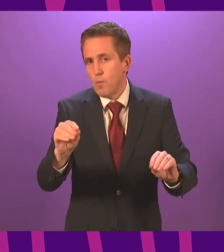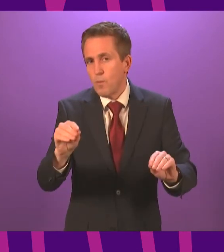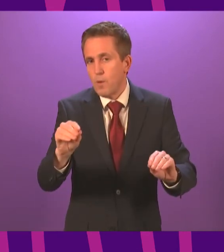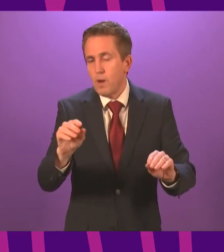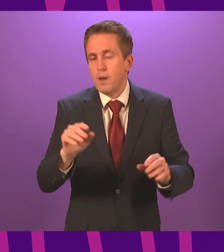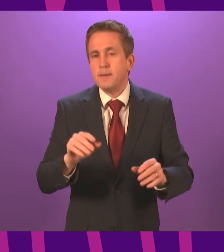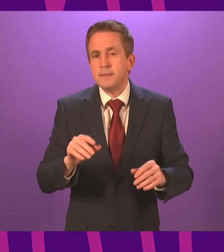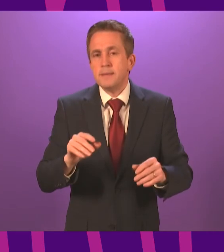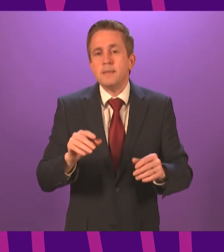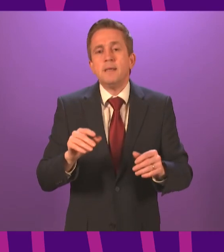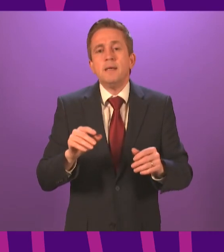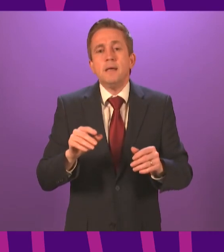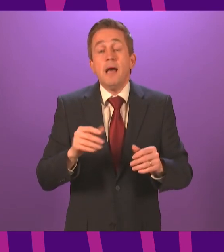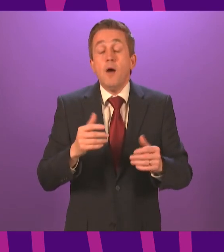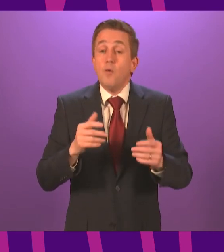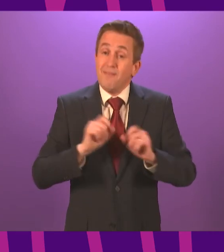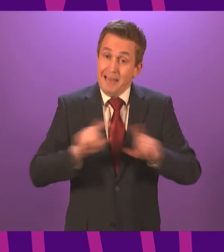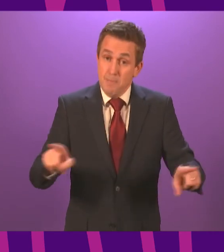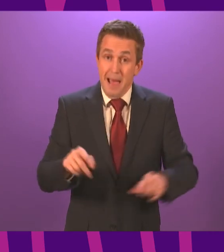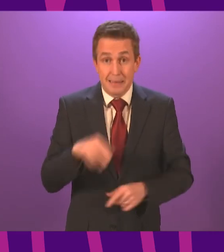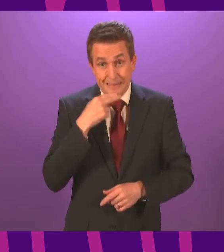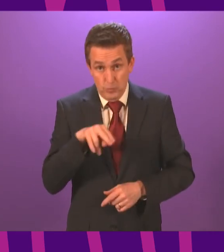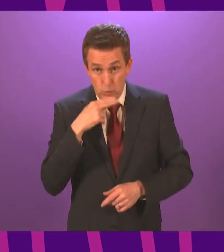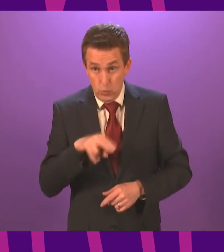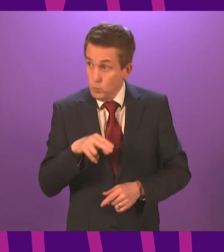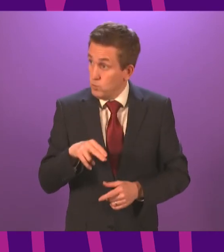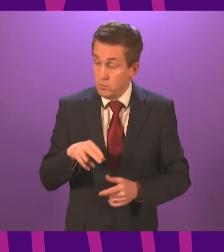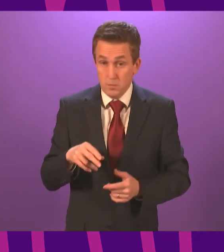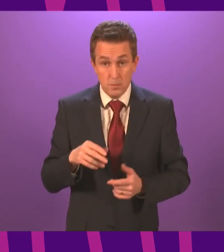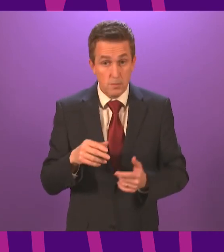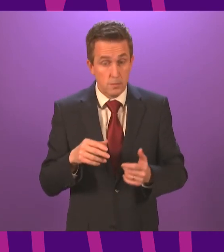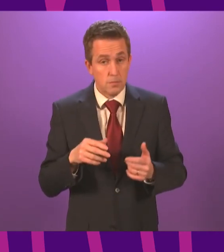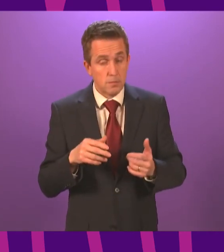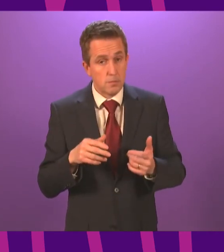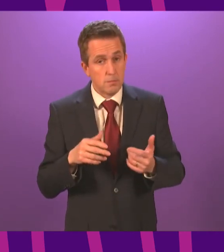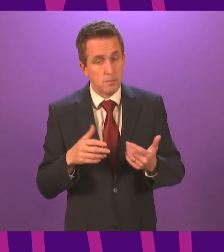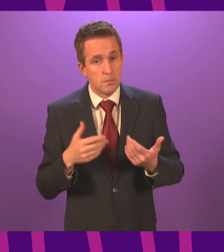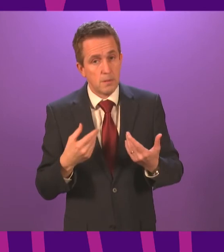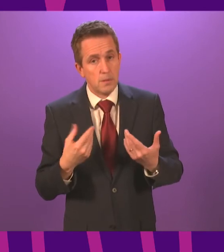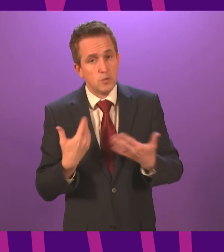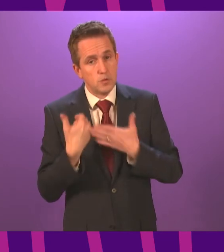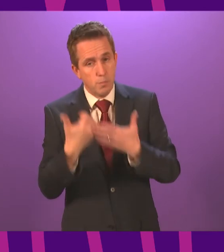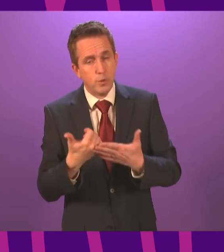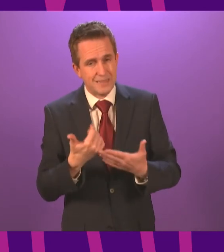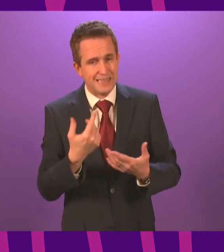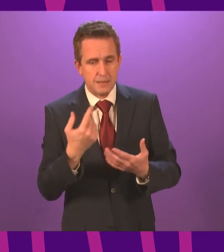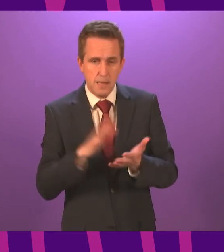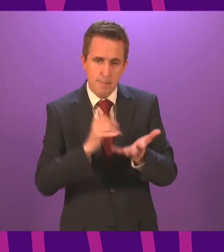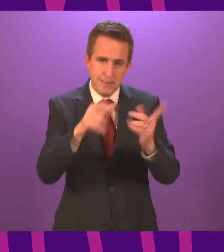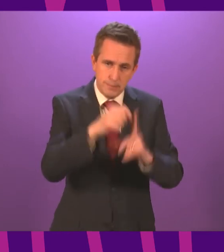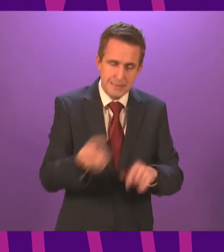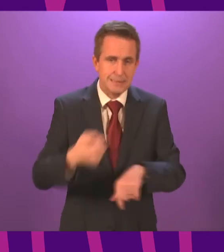been discussed, and an email has gone out this afternoon while we've been in this chamber, offering support and guidance to all members of